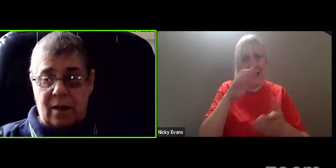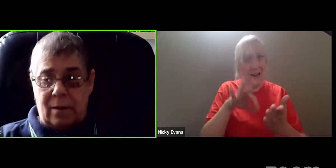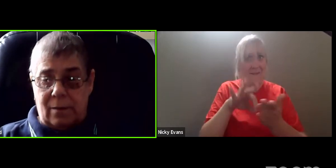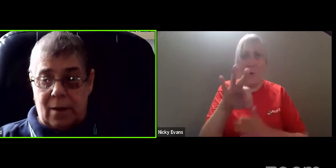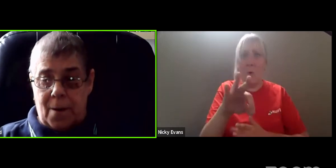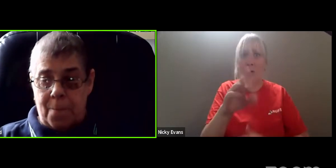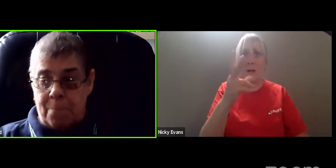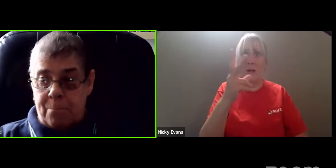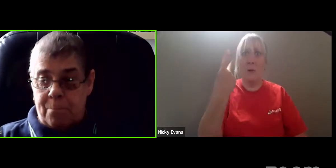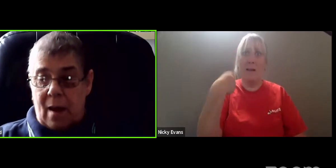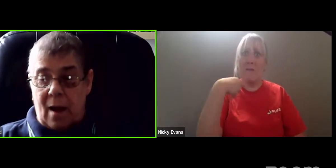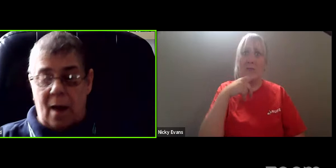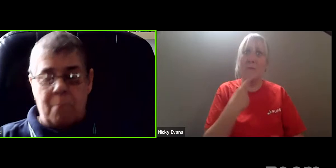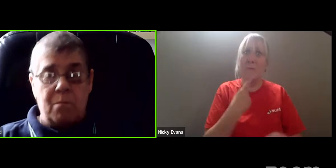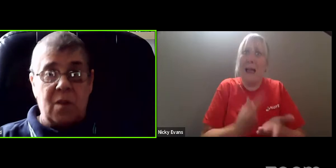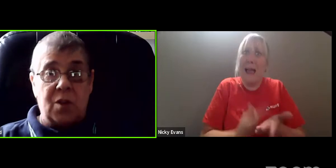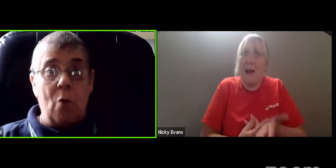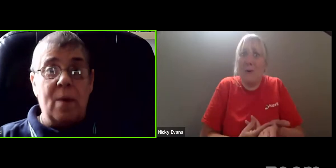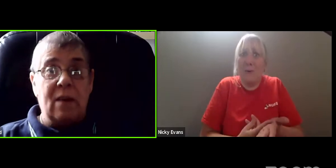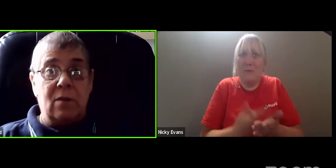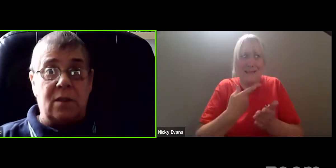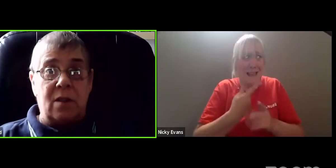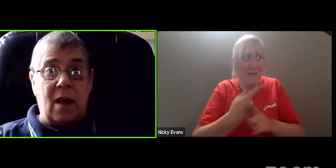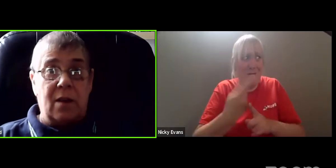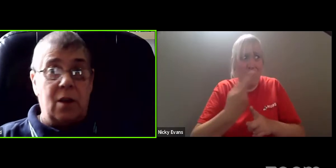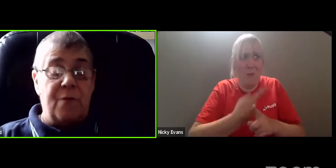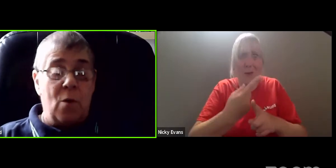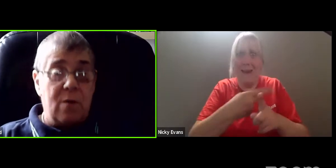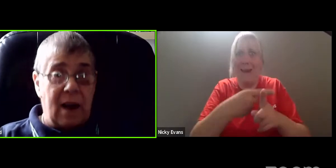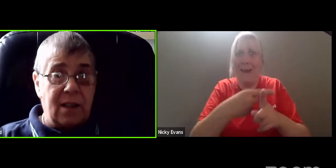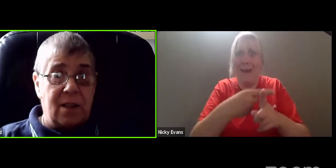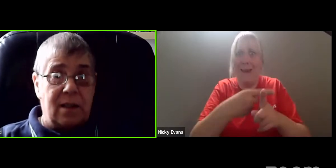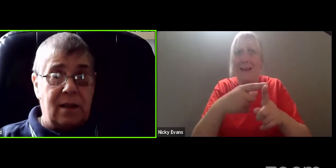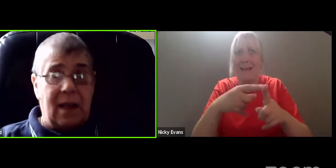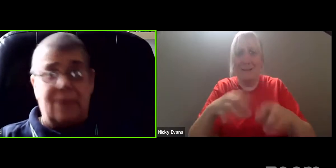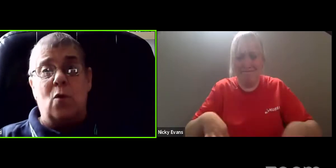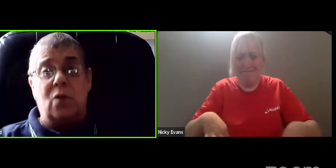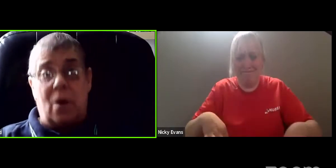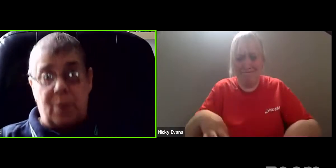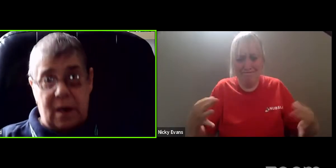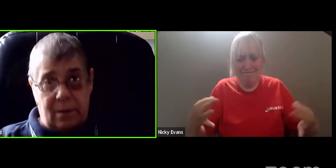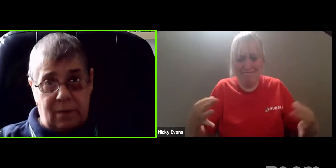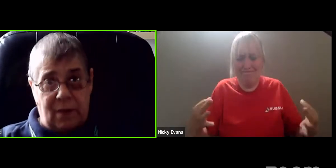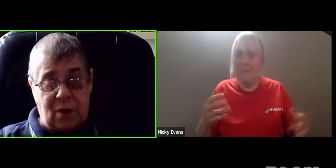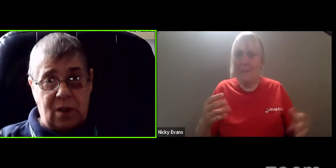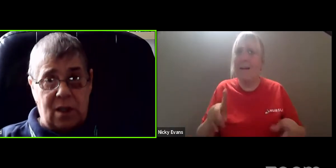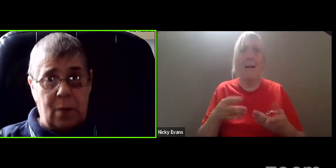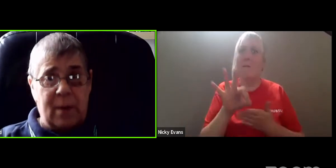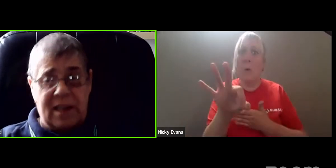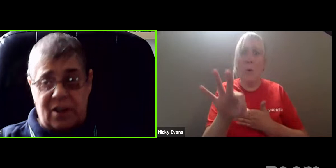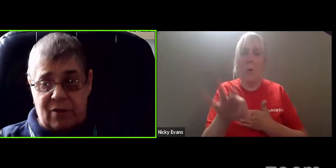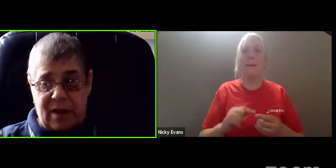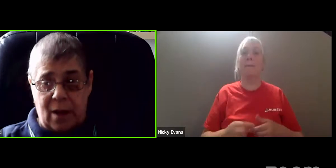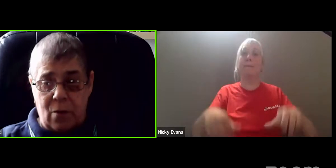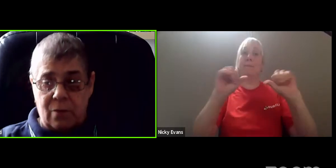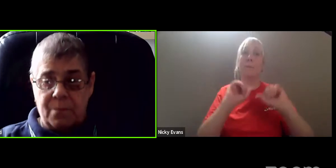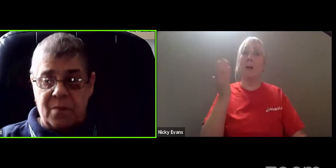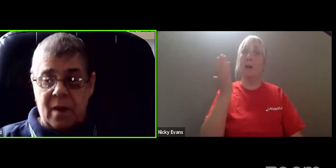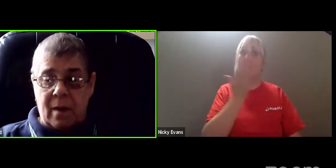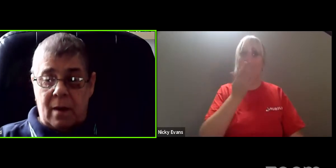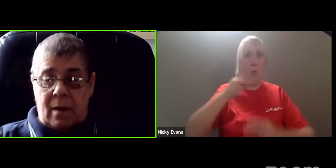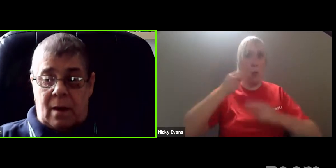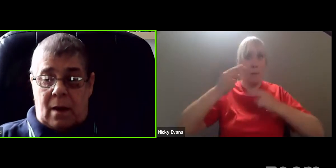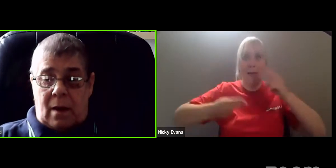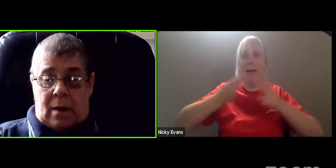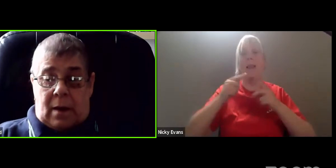a week, you know. School meals and uniform grants, that have also been difficulties in administering those.